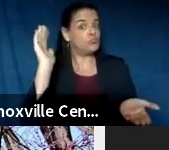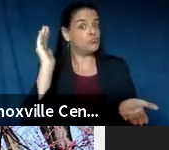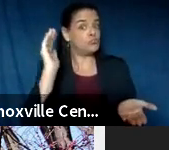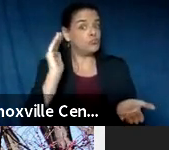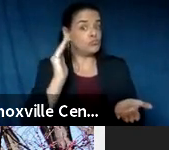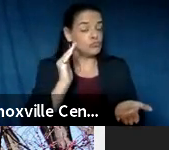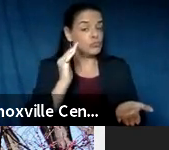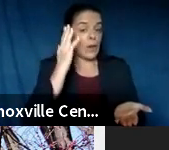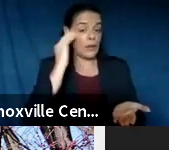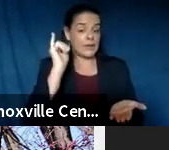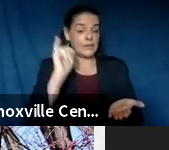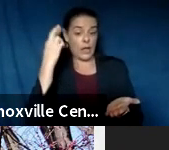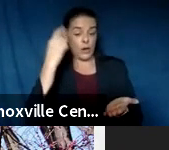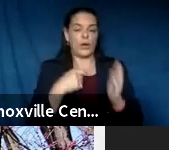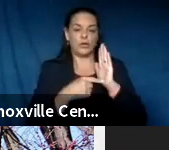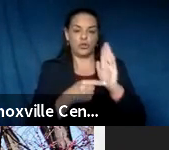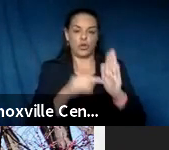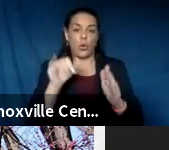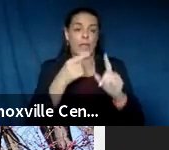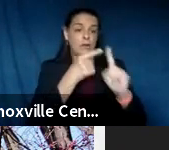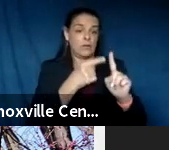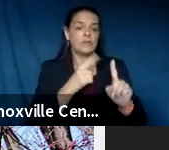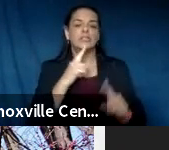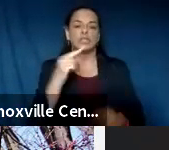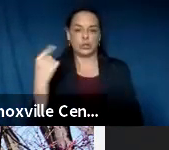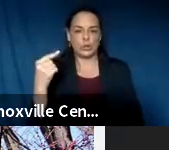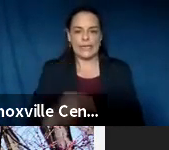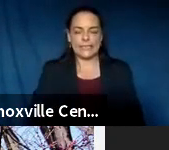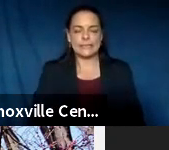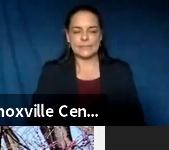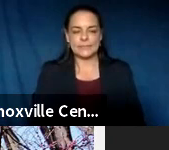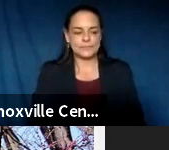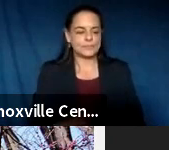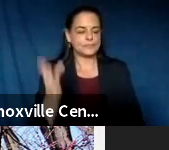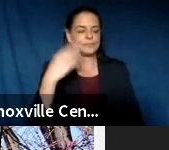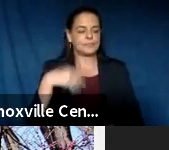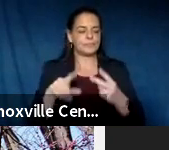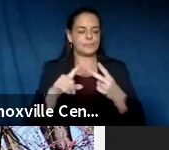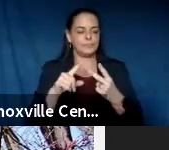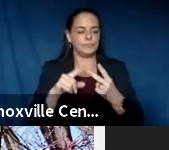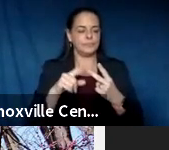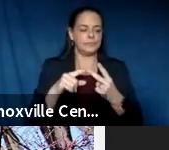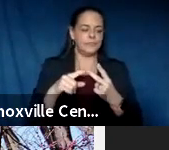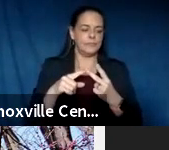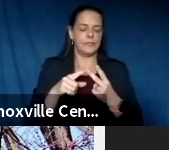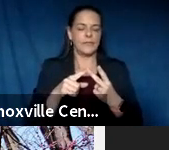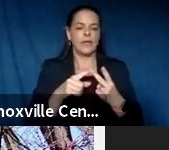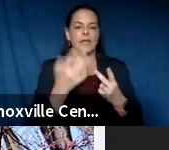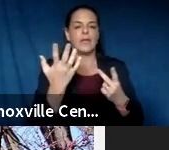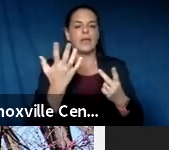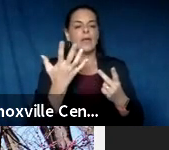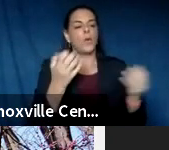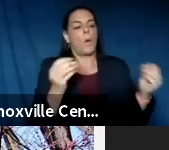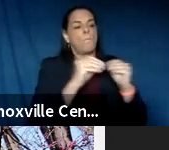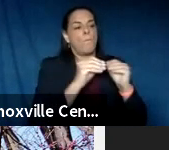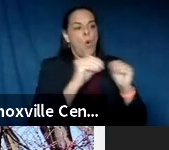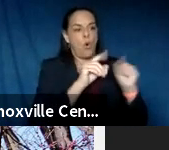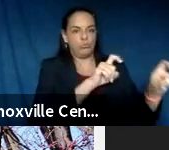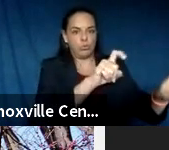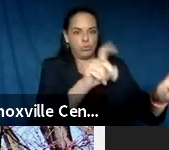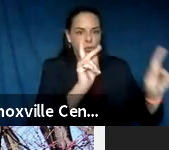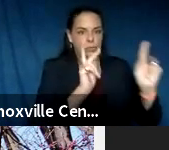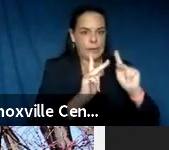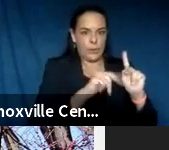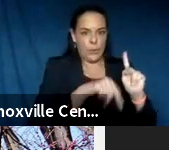we are representing this benchmark as green. Our second benchmark, community-wide sustained and